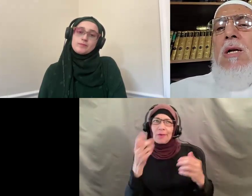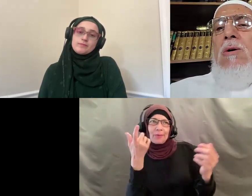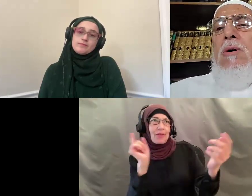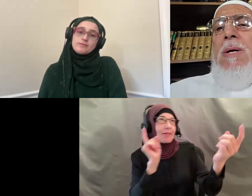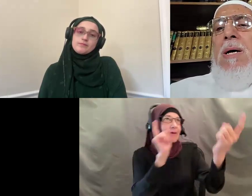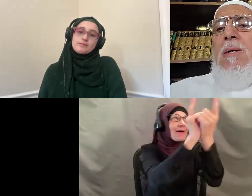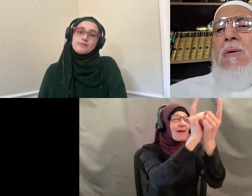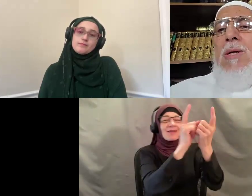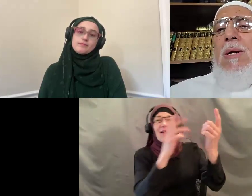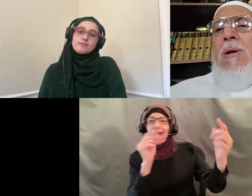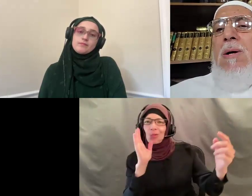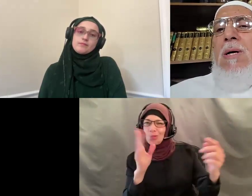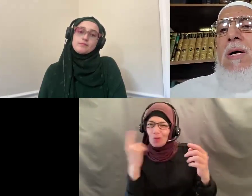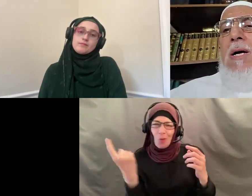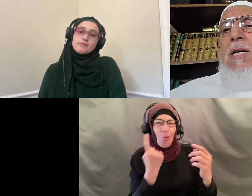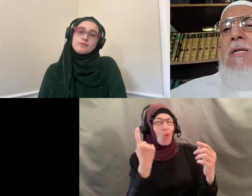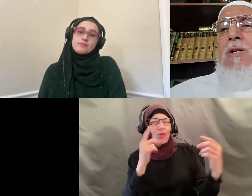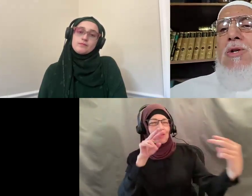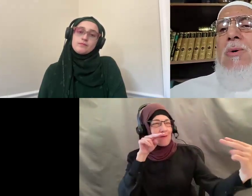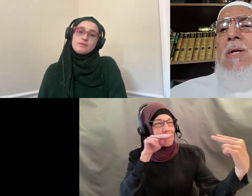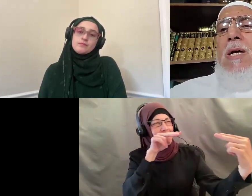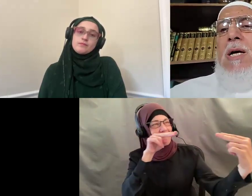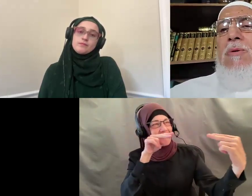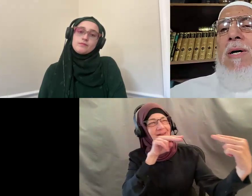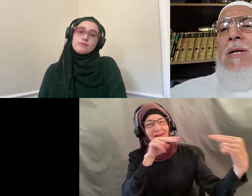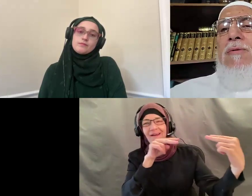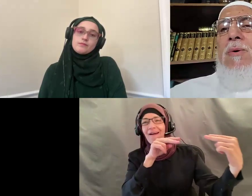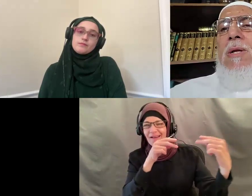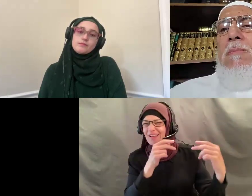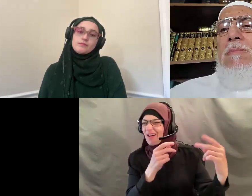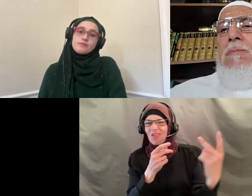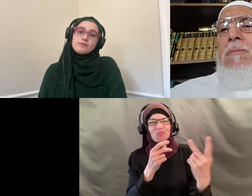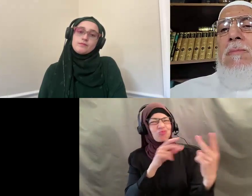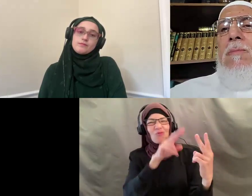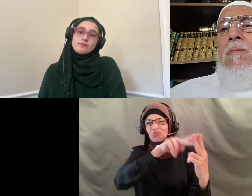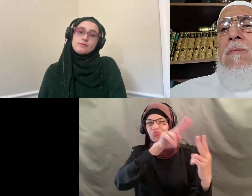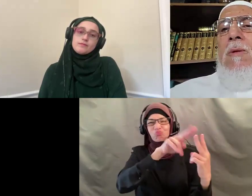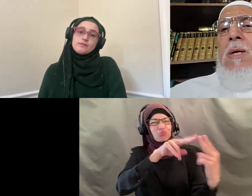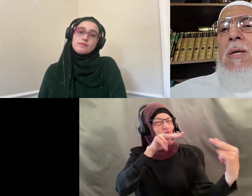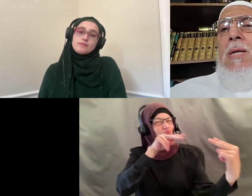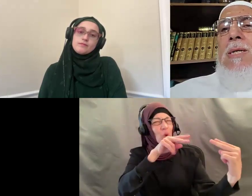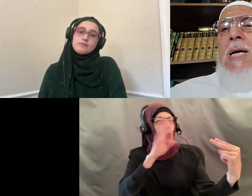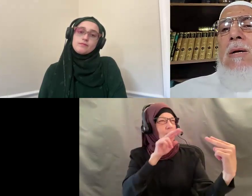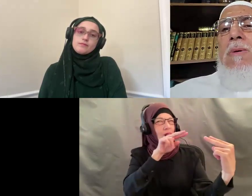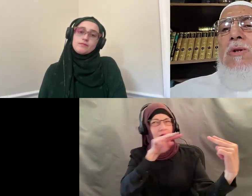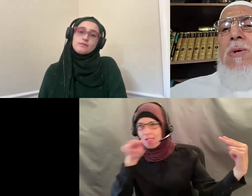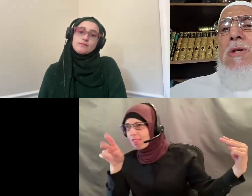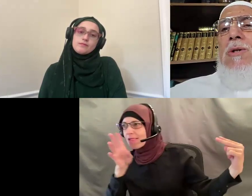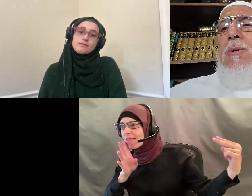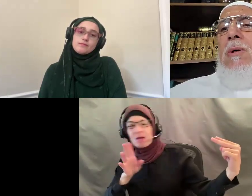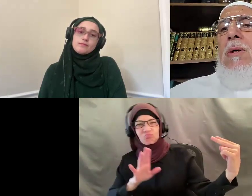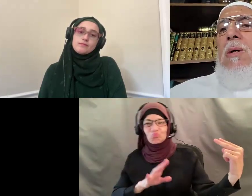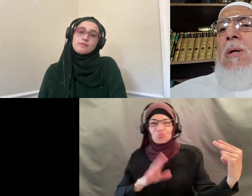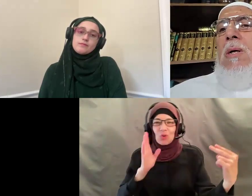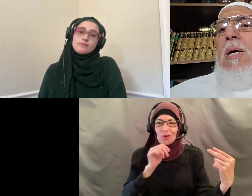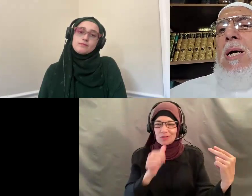will not look beyond what Allah has chosen and provided for them. That's ayah number